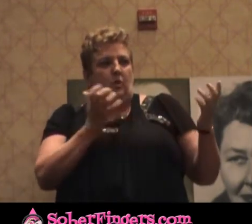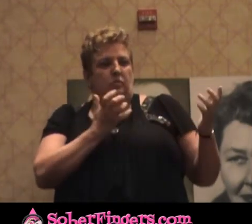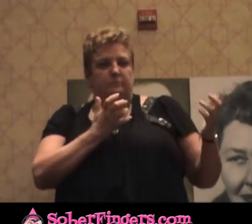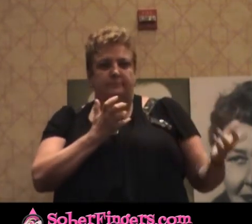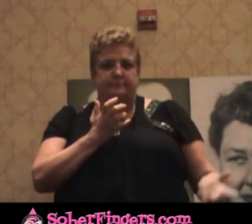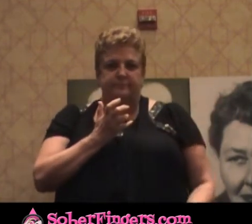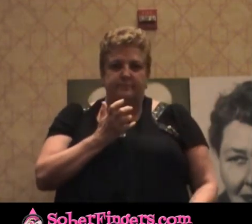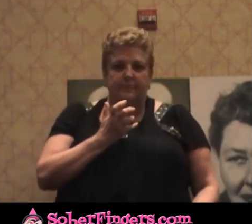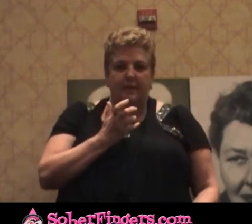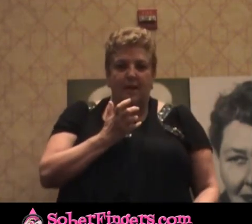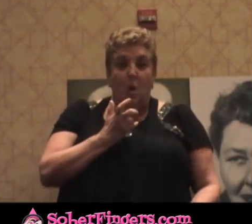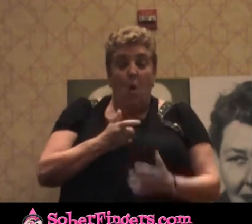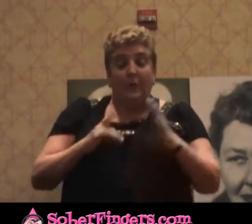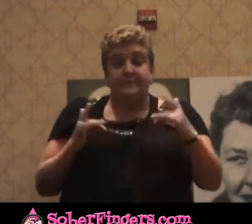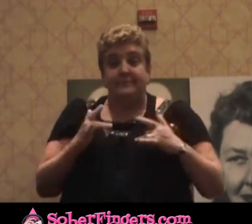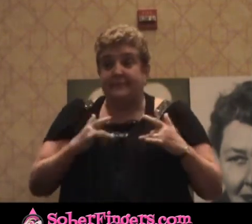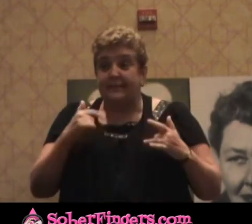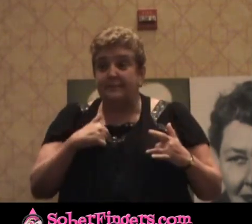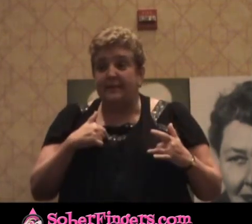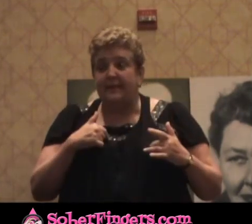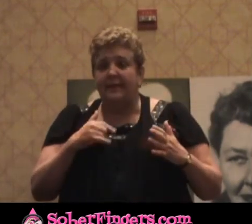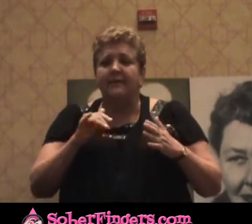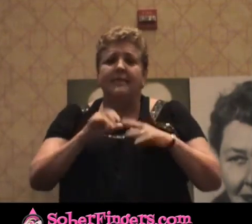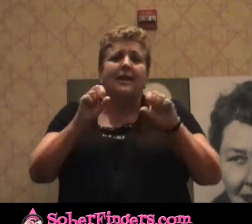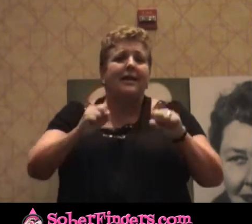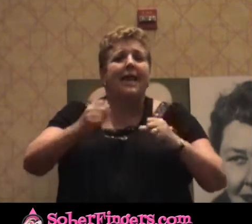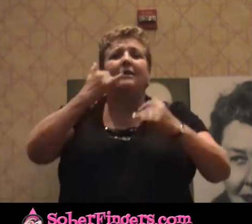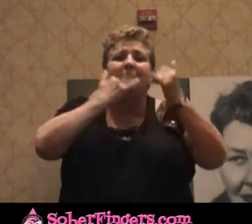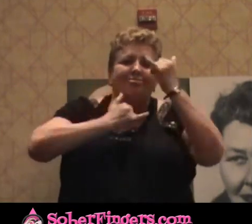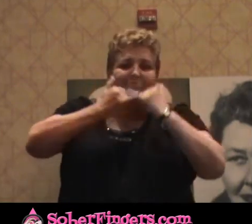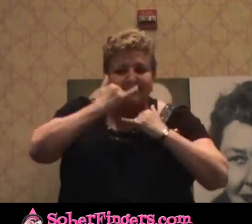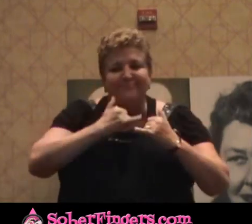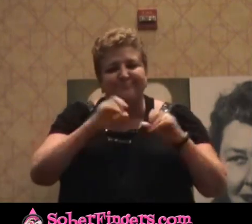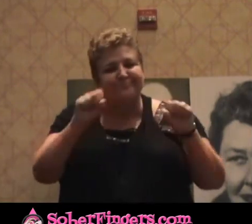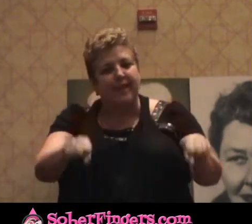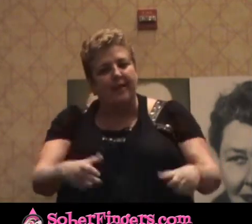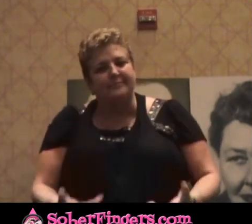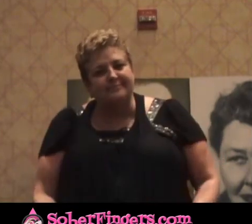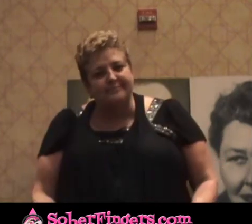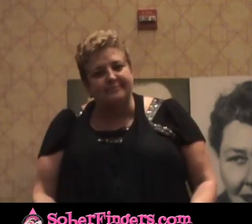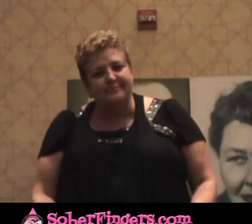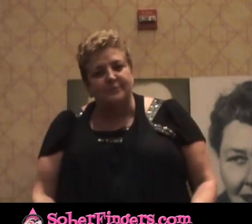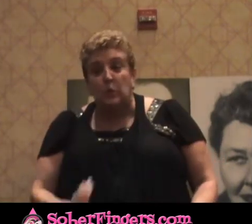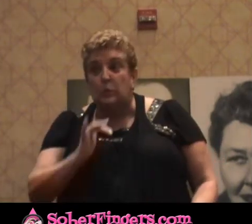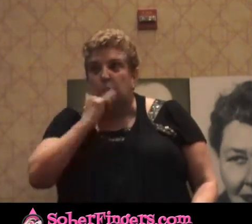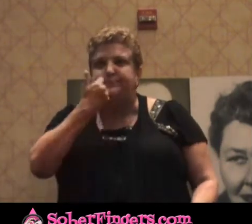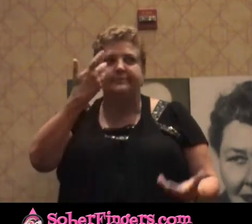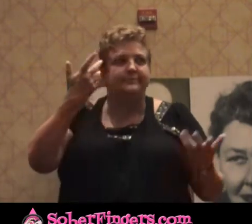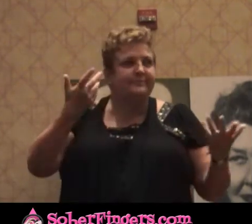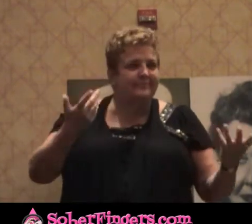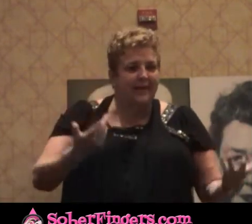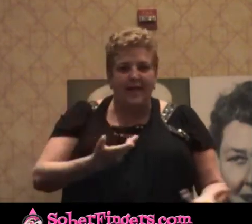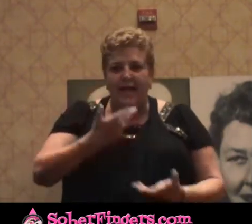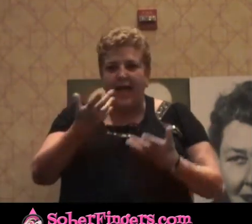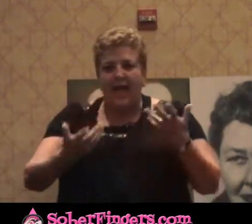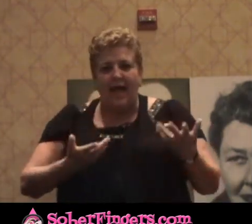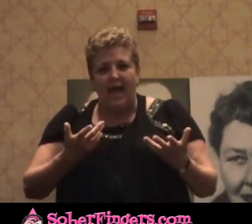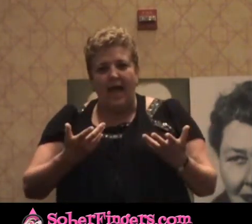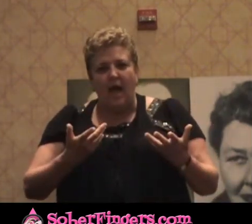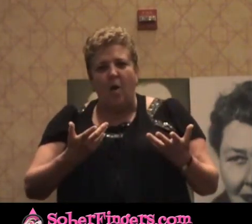What excites me is that I get to make mistakes. That I get to have moments where I experience whether it's heartbroken or I